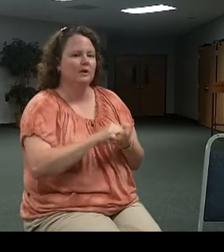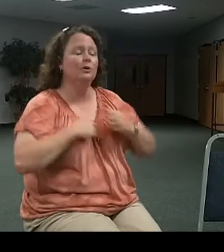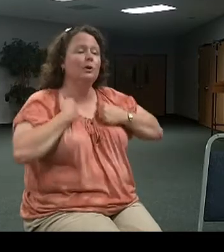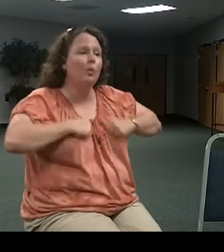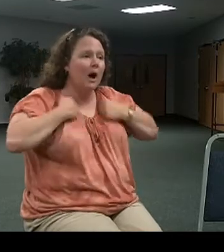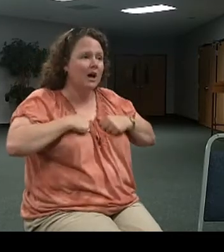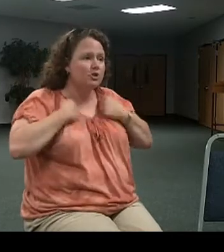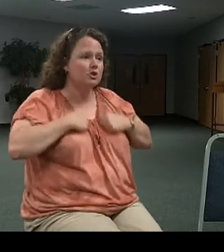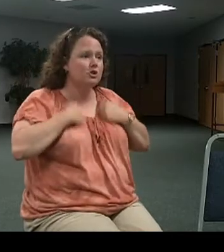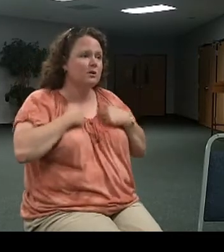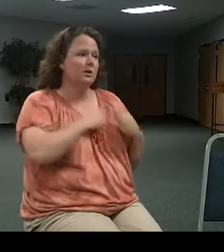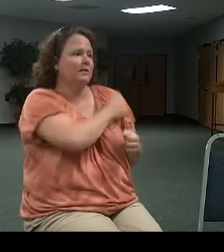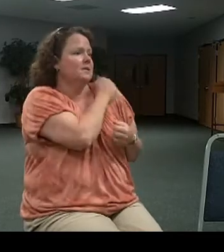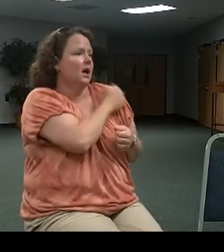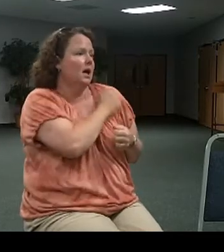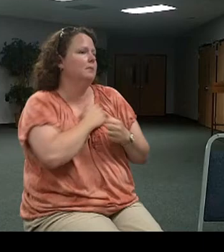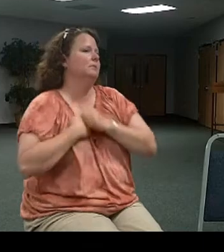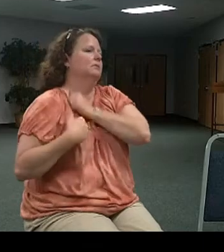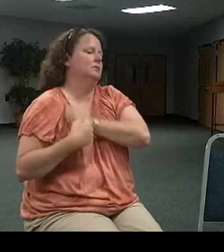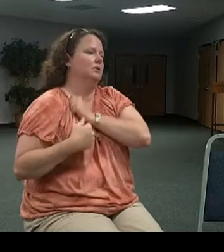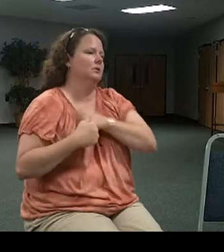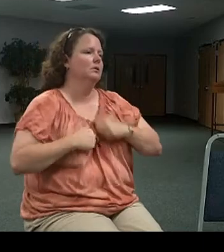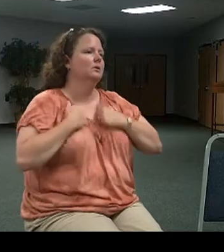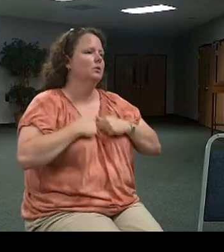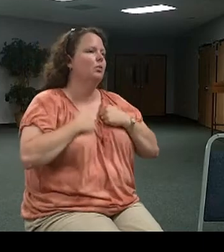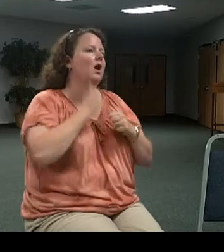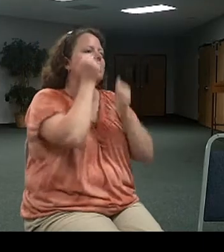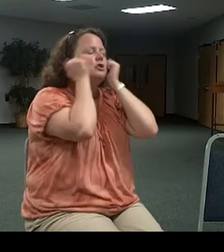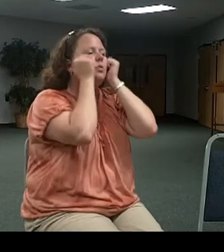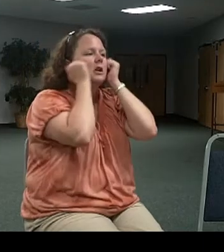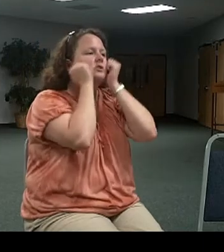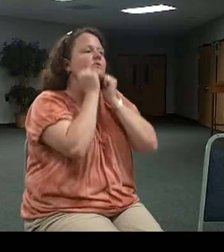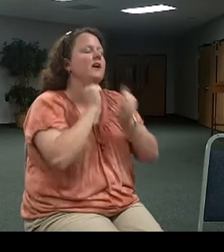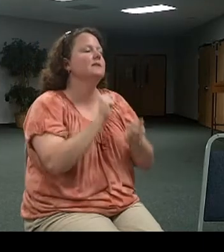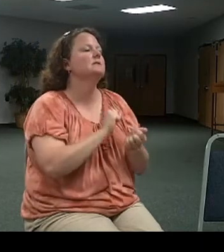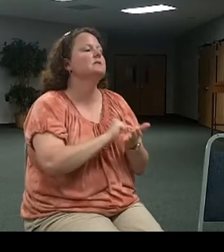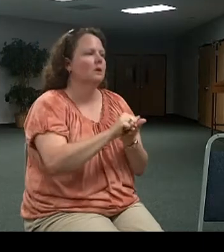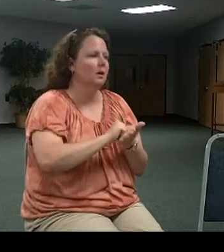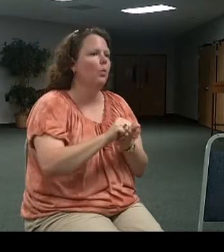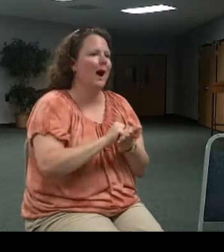You can wash in the tub. Wash your face. Wash.